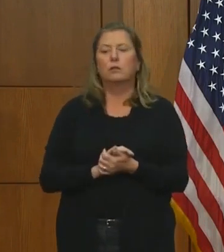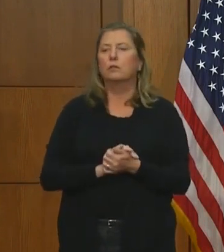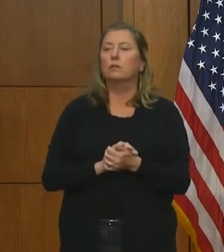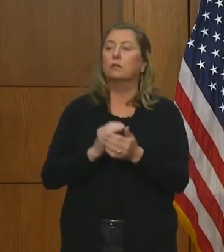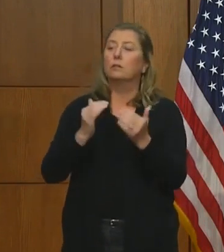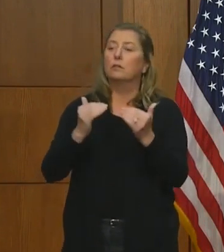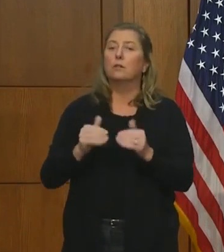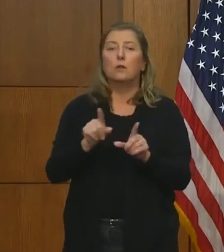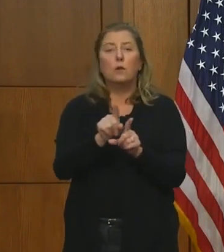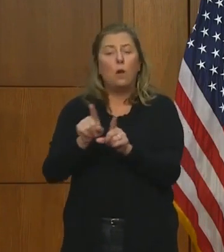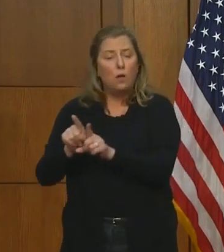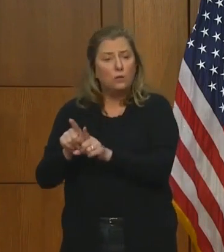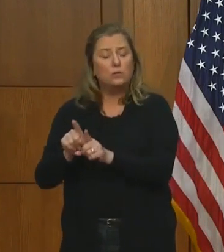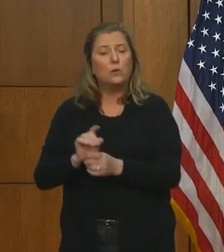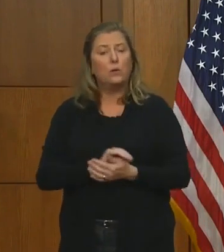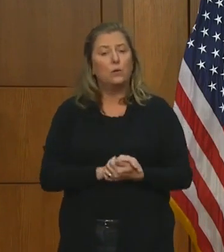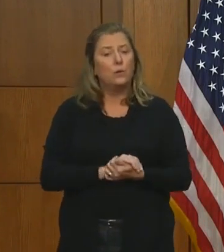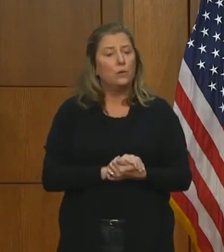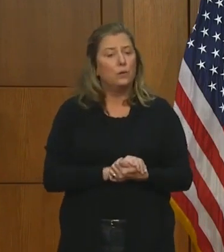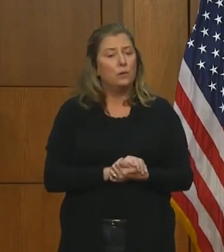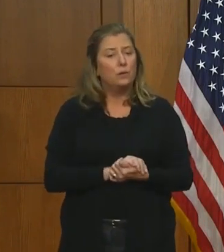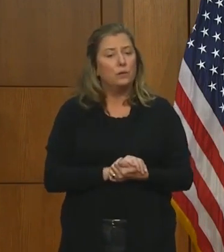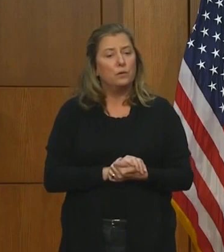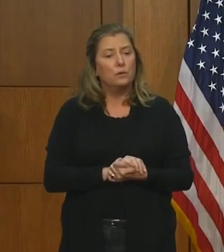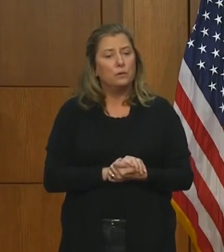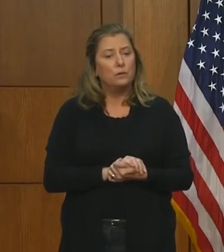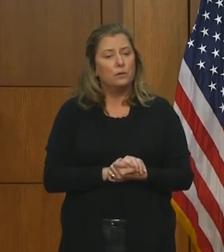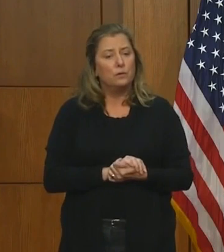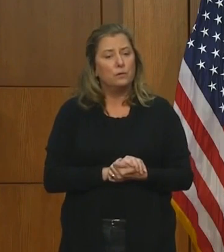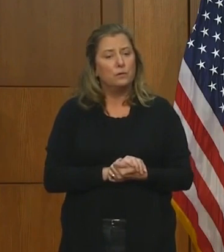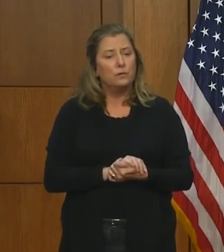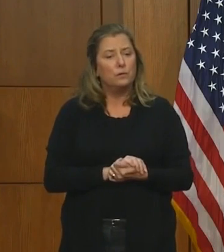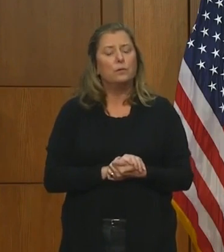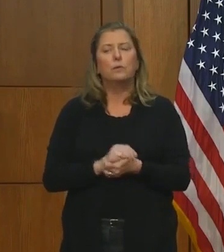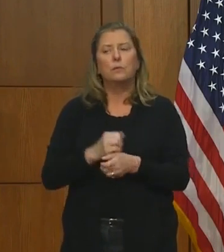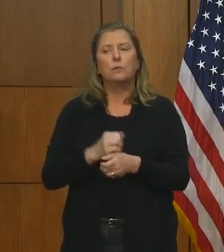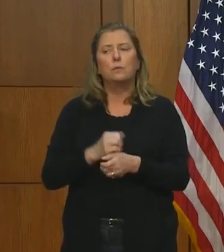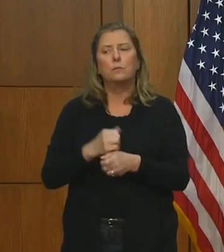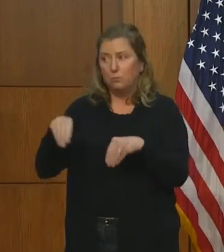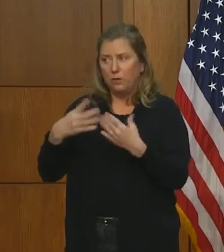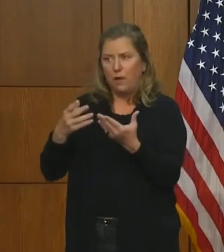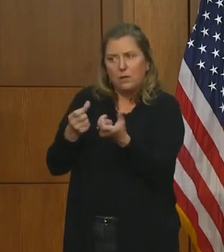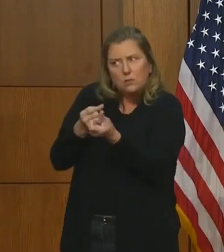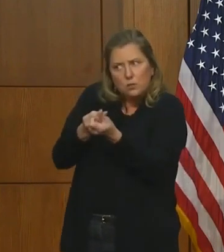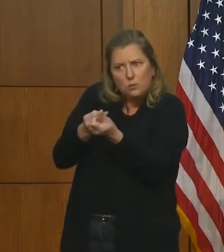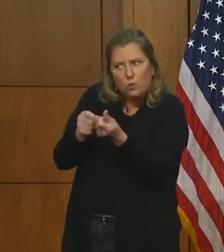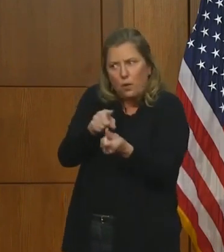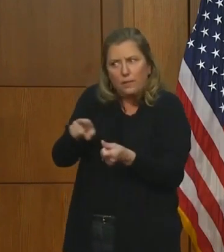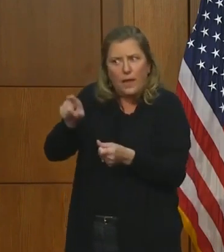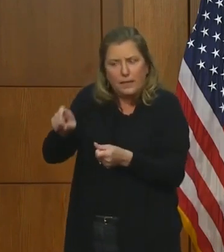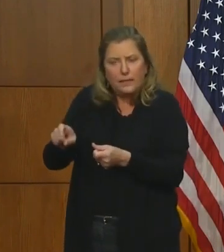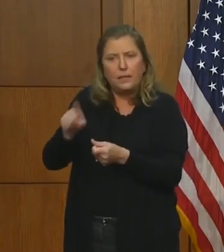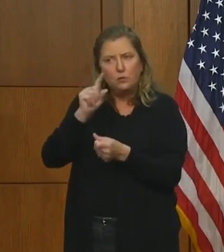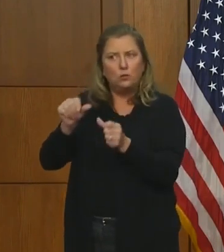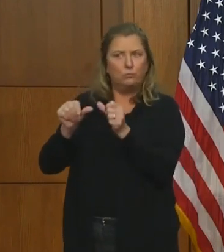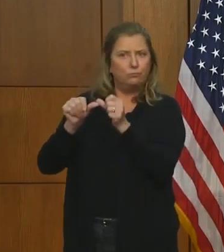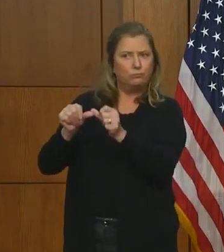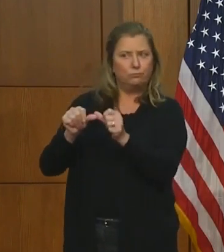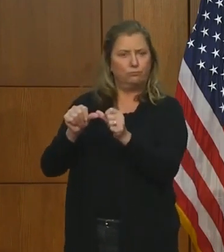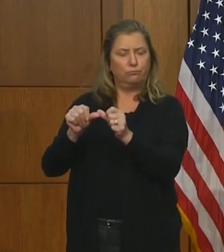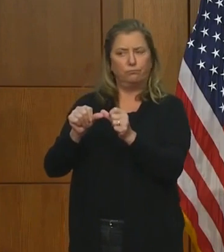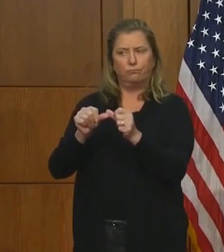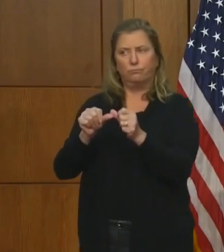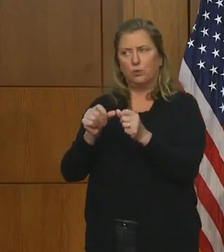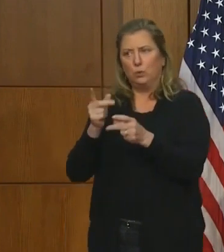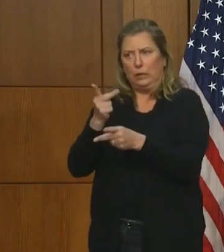we look to providing them with the sort of support services that they need in order to maintain themselves